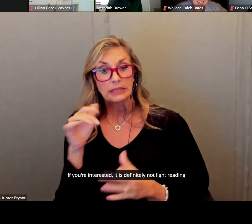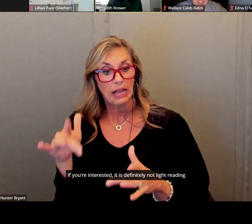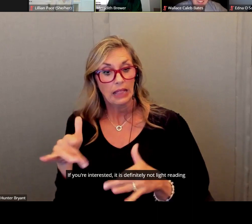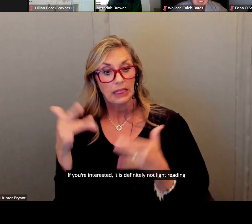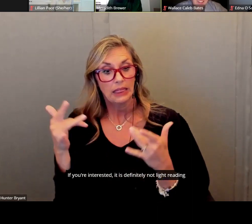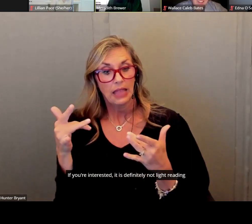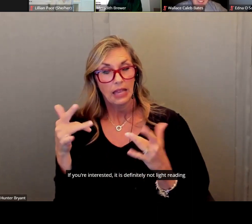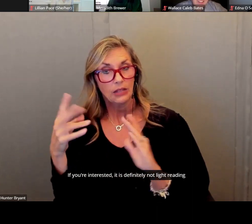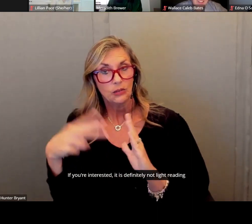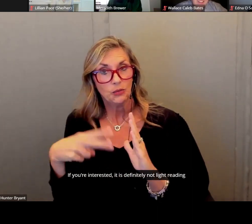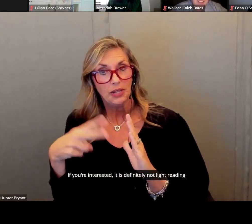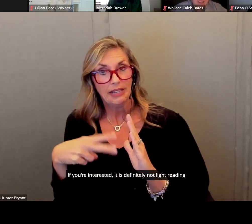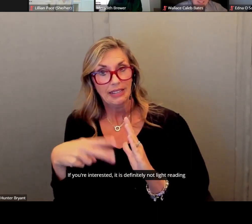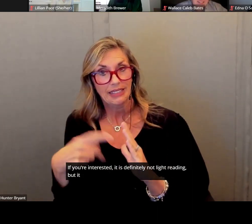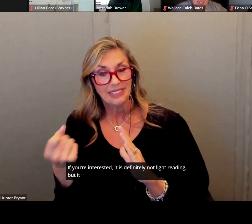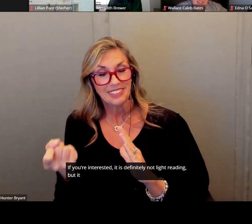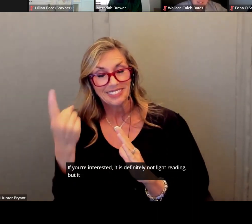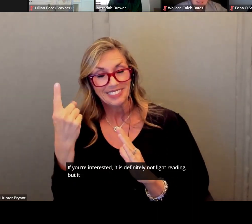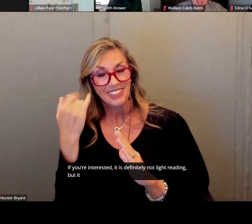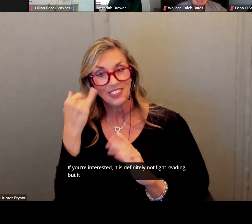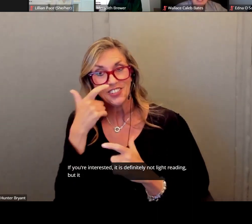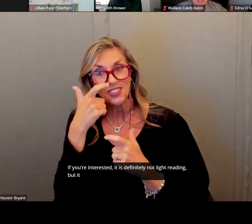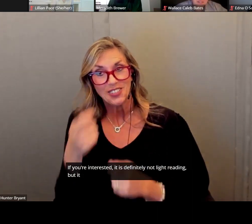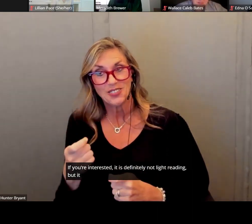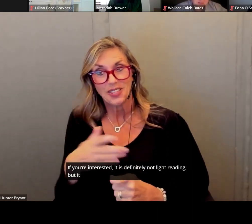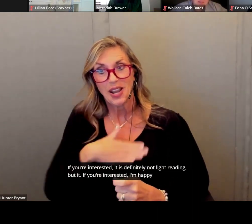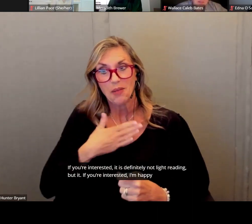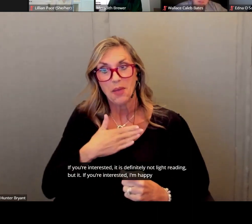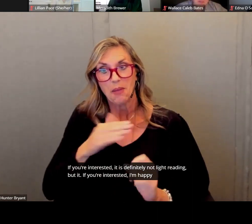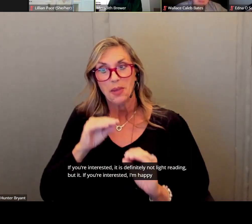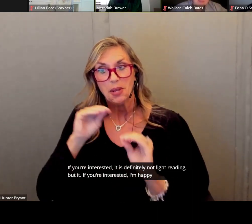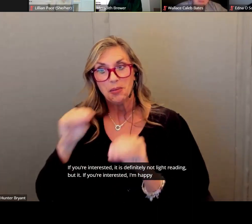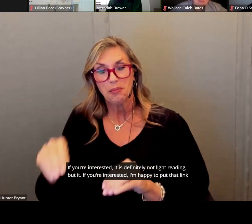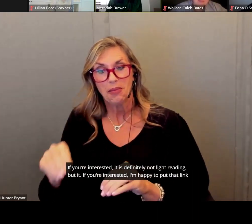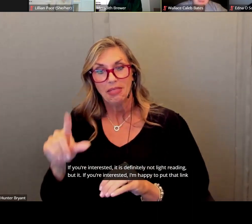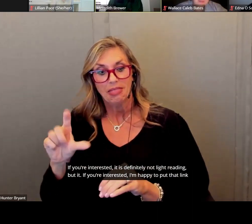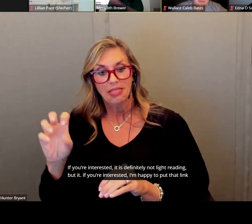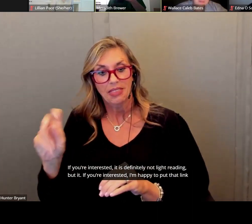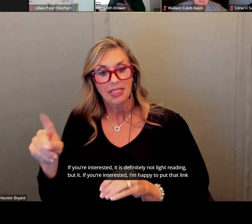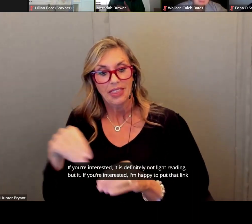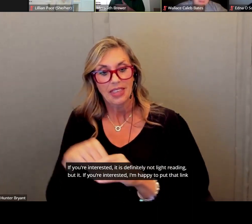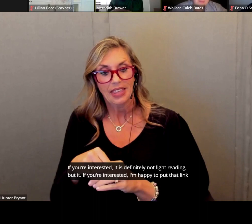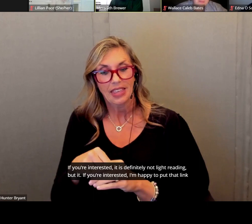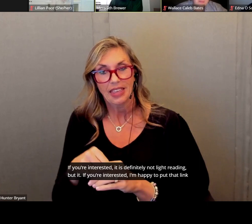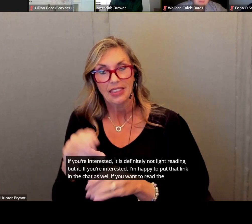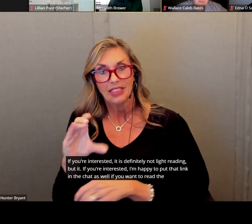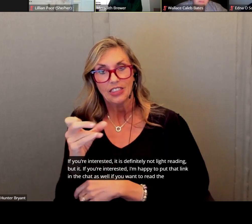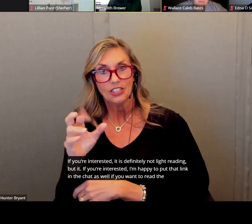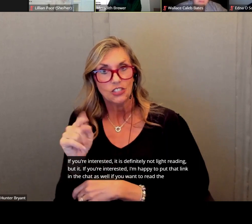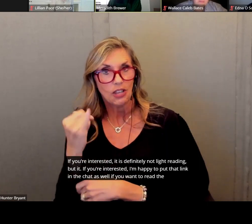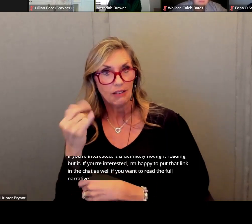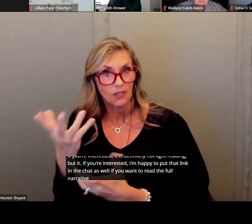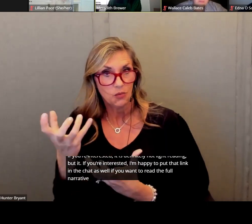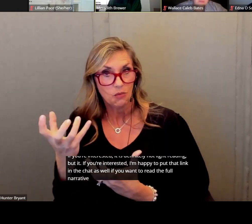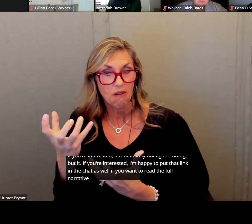but if you're interested, I'm happy to put that link in the chat as well, if you want to read the full narrative.